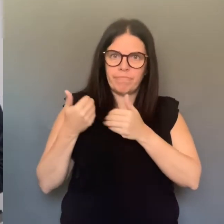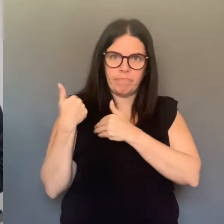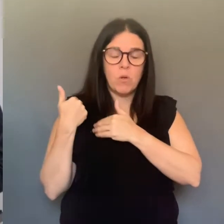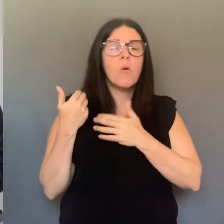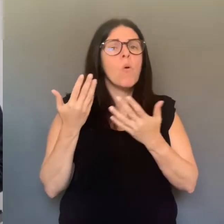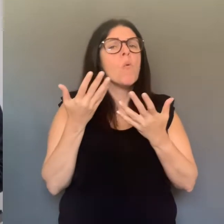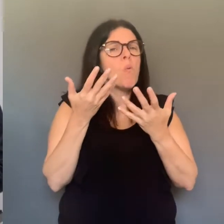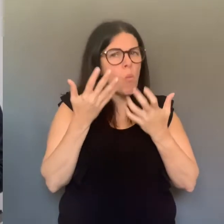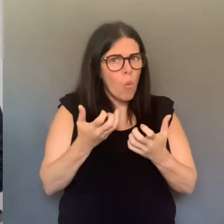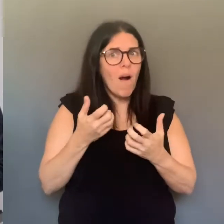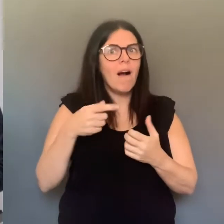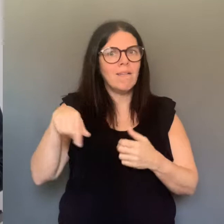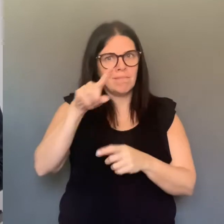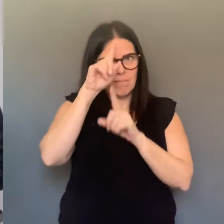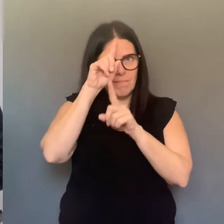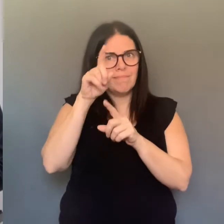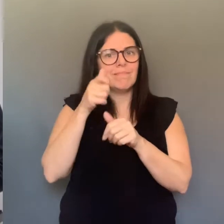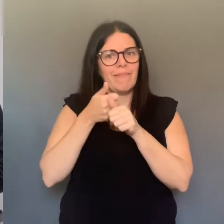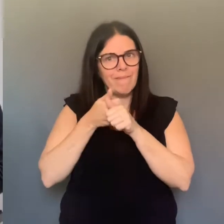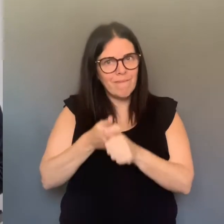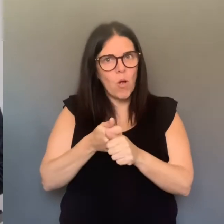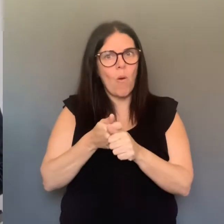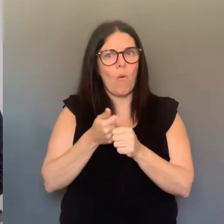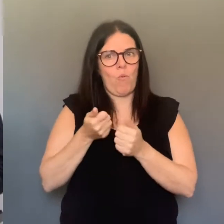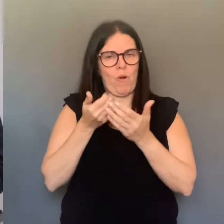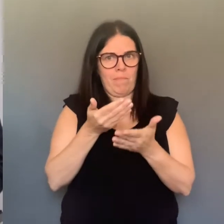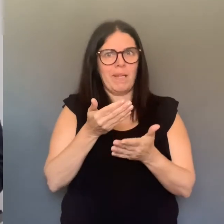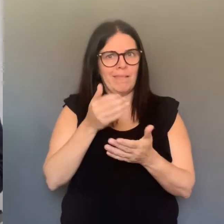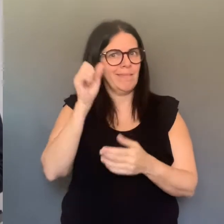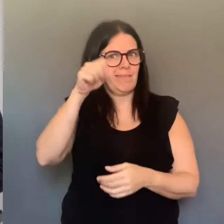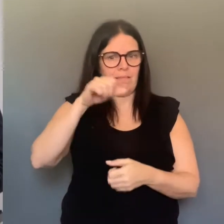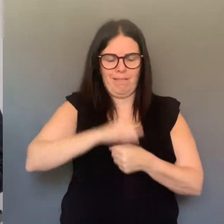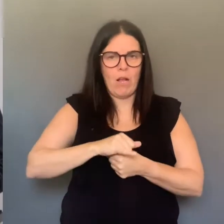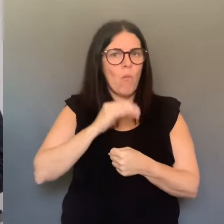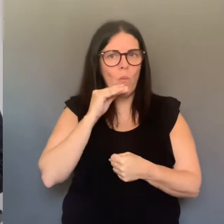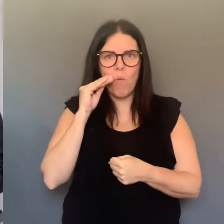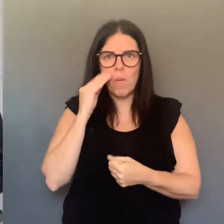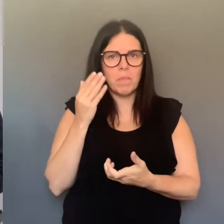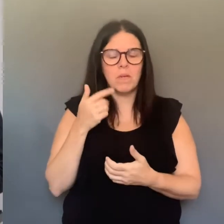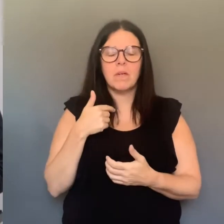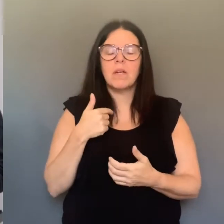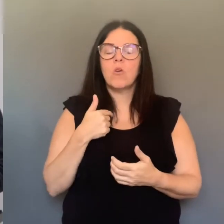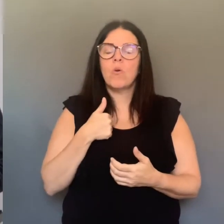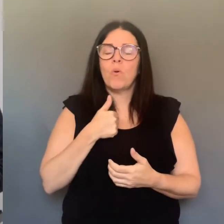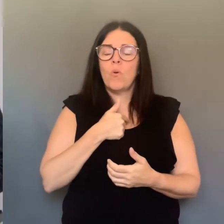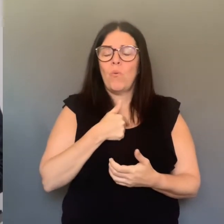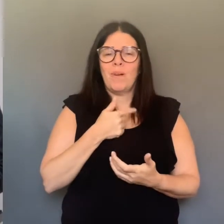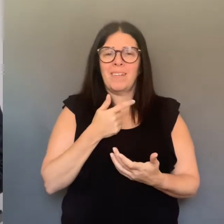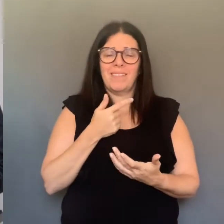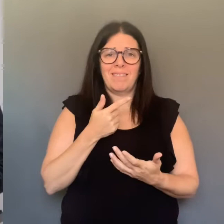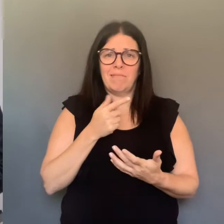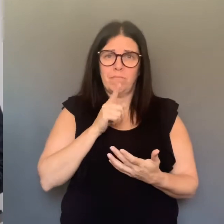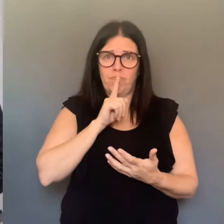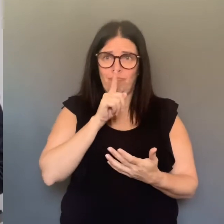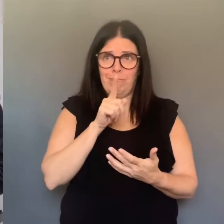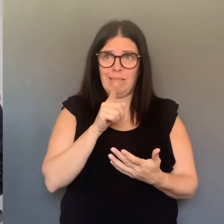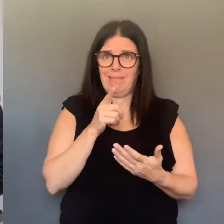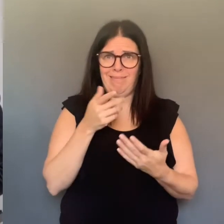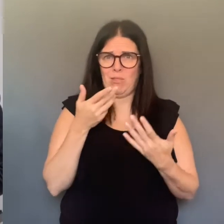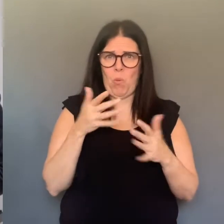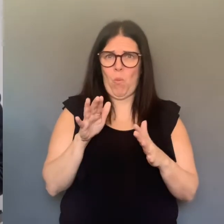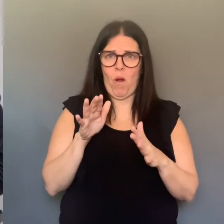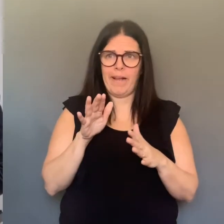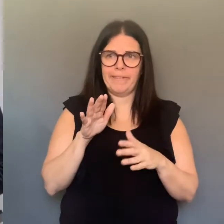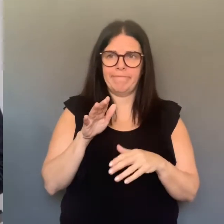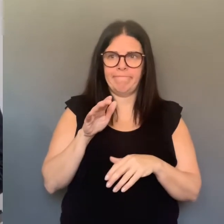There has to be some balance in terms of taking up some of those responsibilities at every level. We do want people to follow